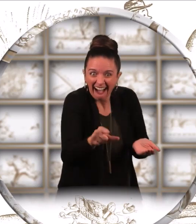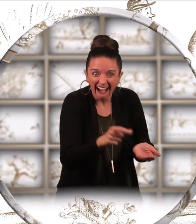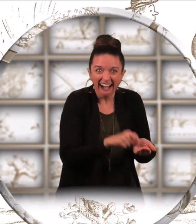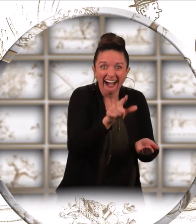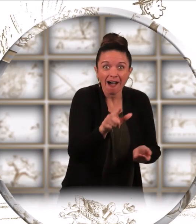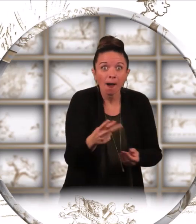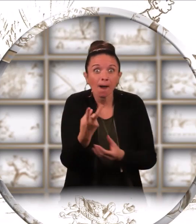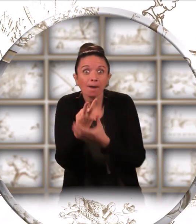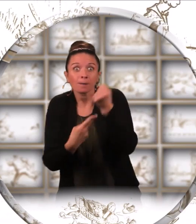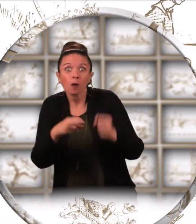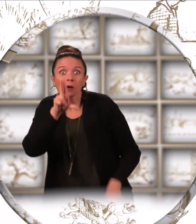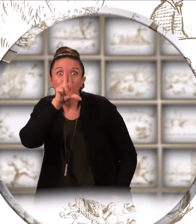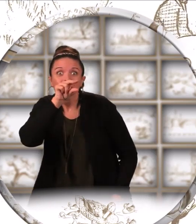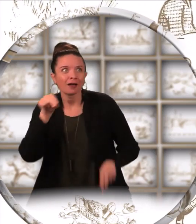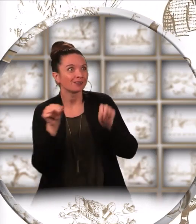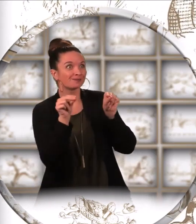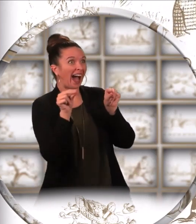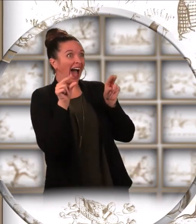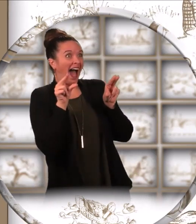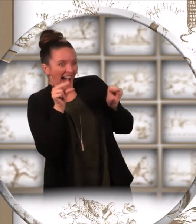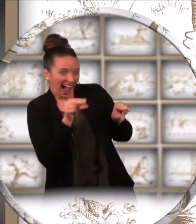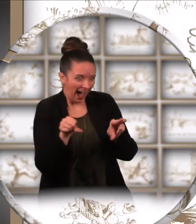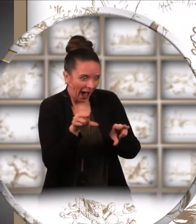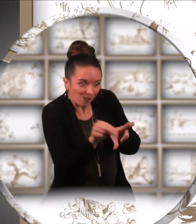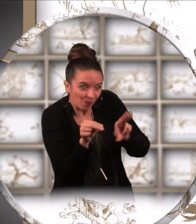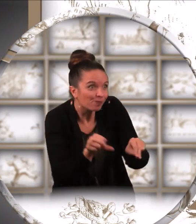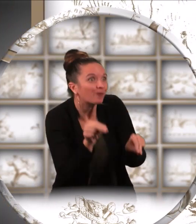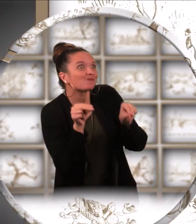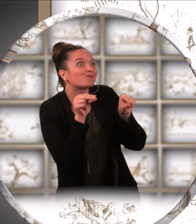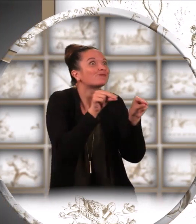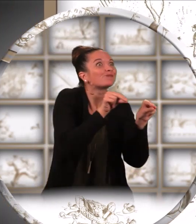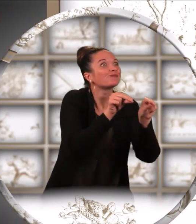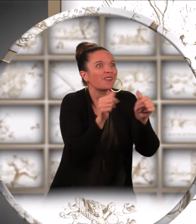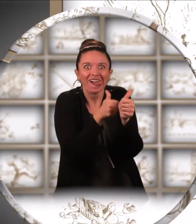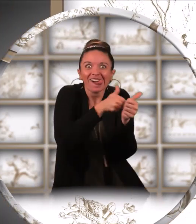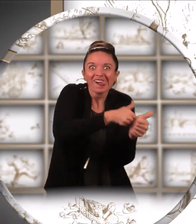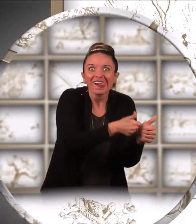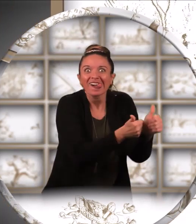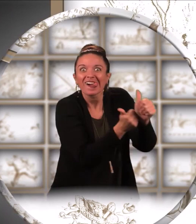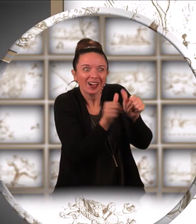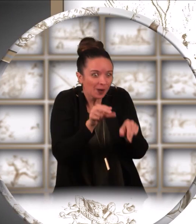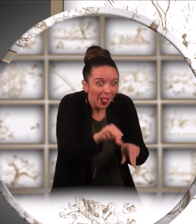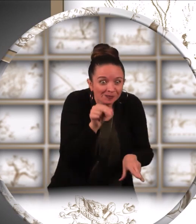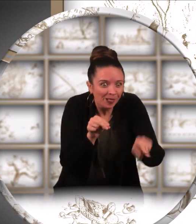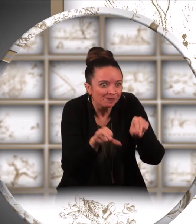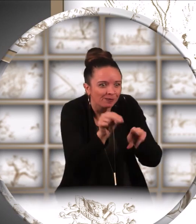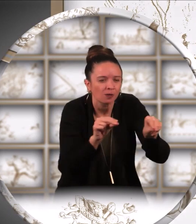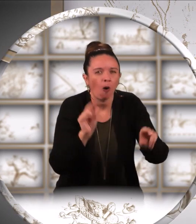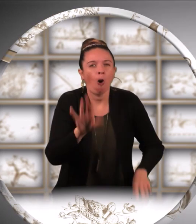got another breakfast, better than the first.